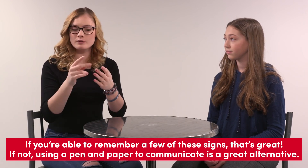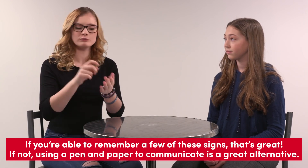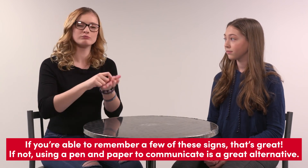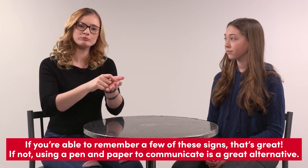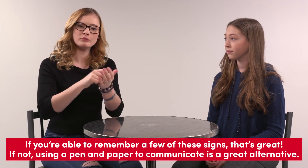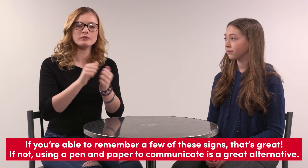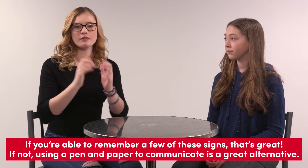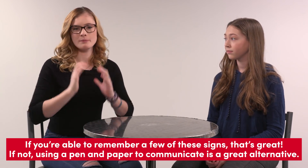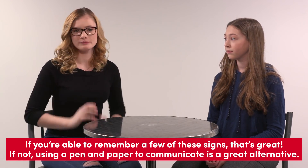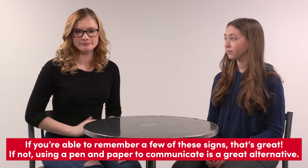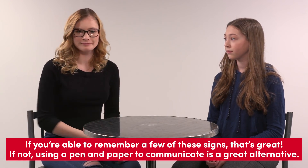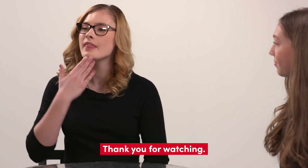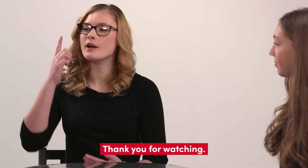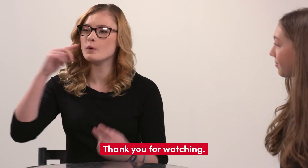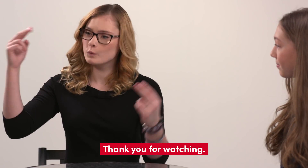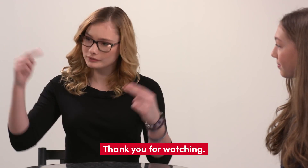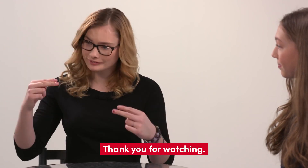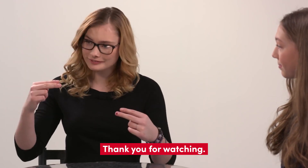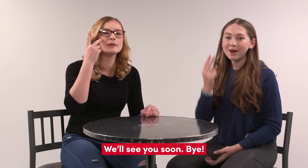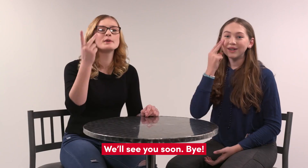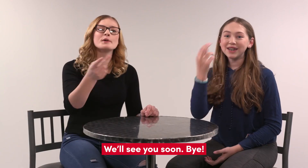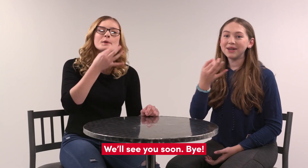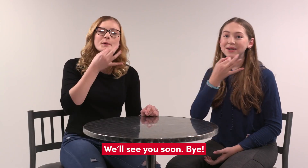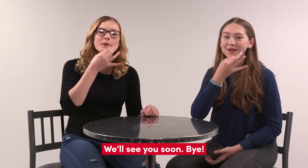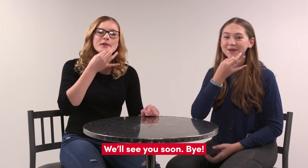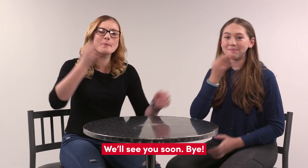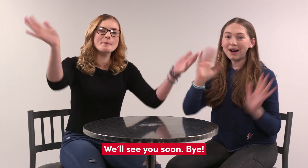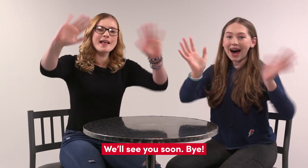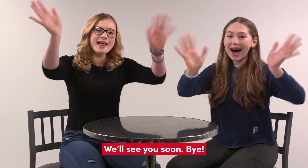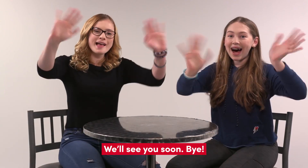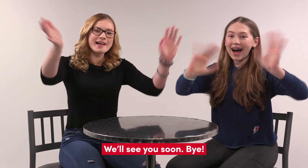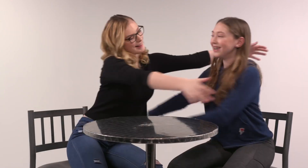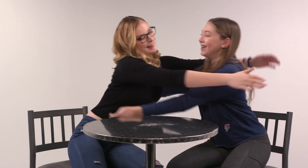We'll see you soon. Bye!